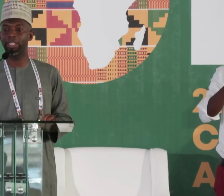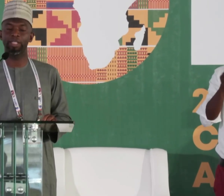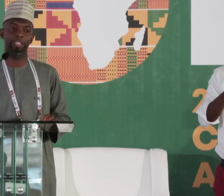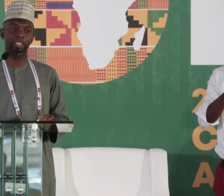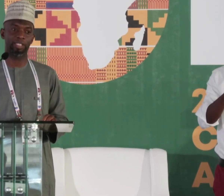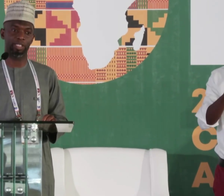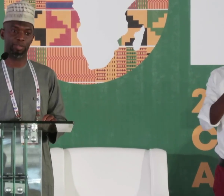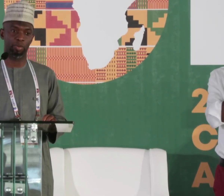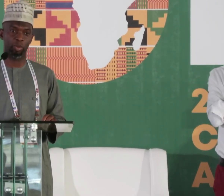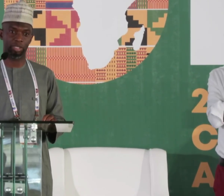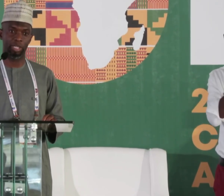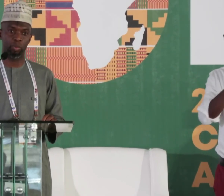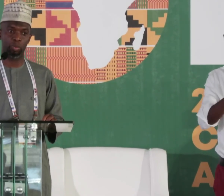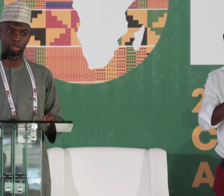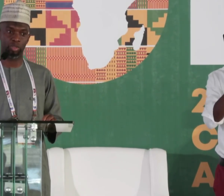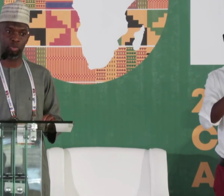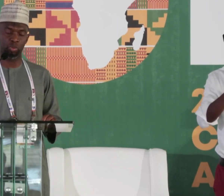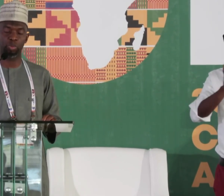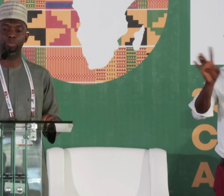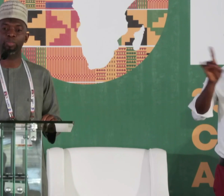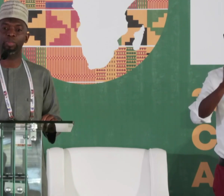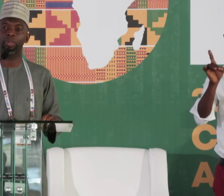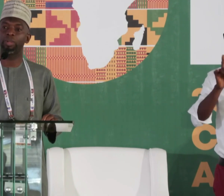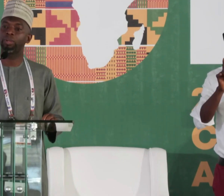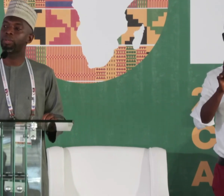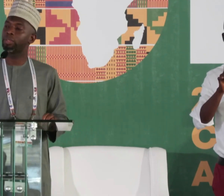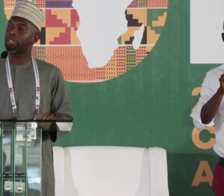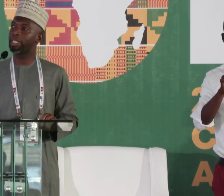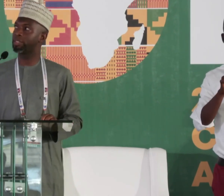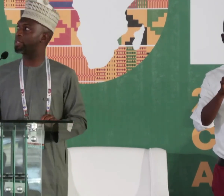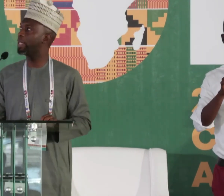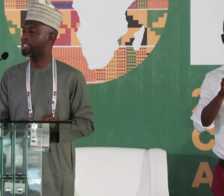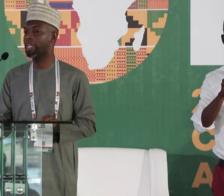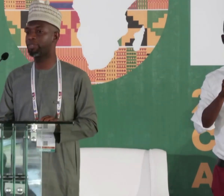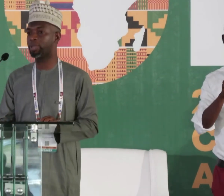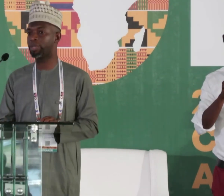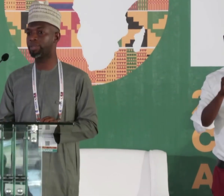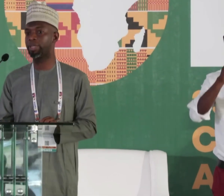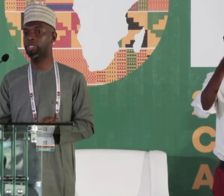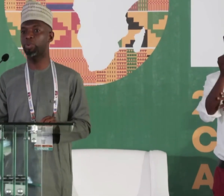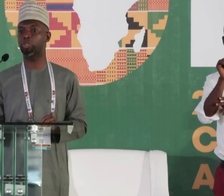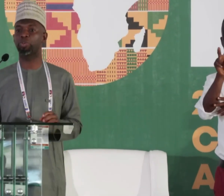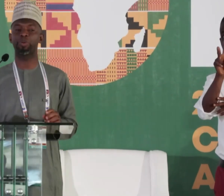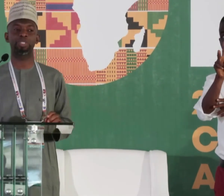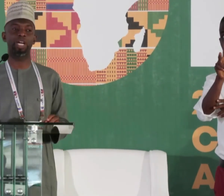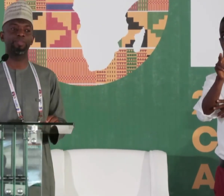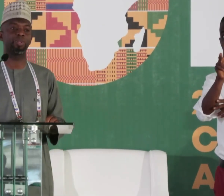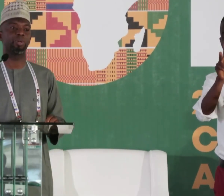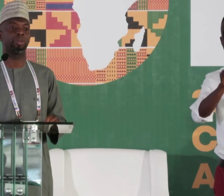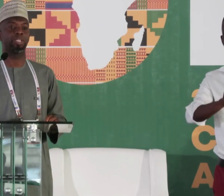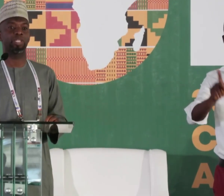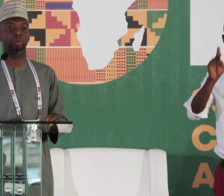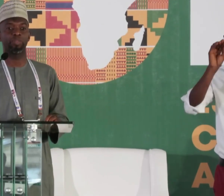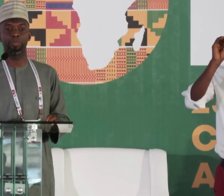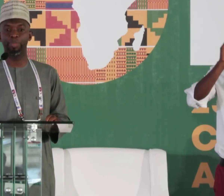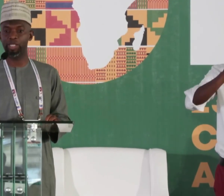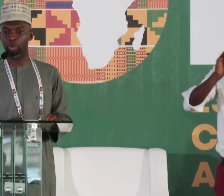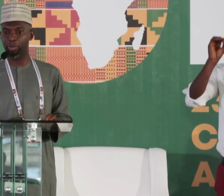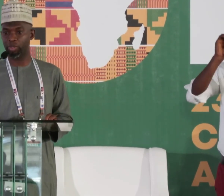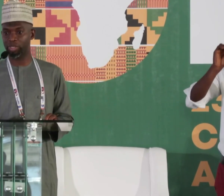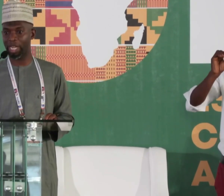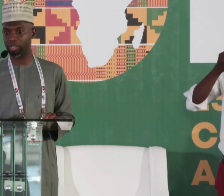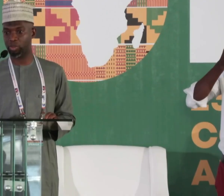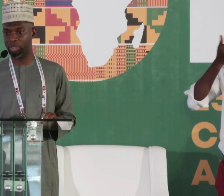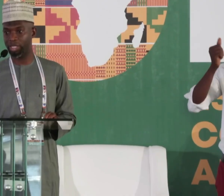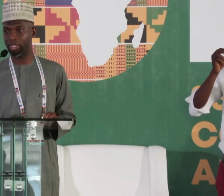the interest for what they want to do. In HIV response, we've observed that one of the best